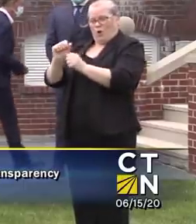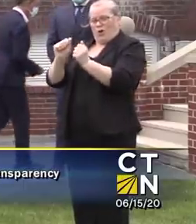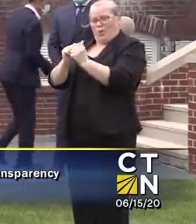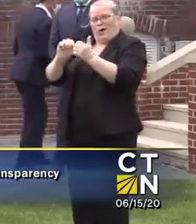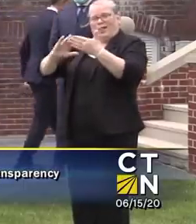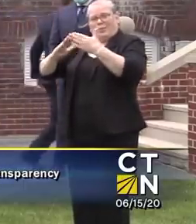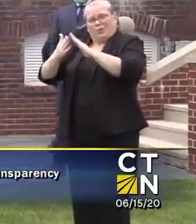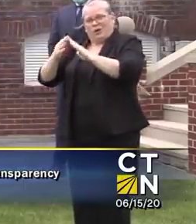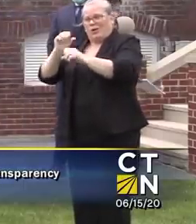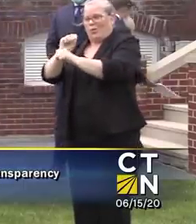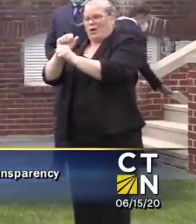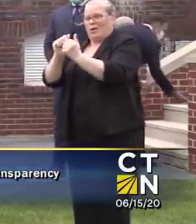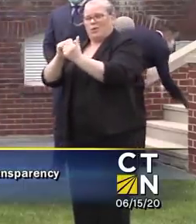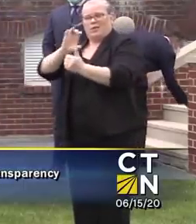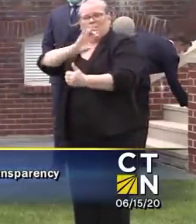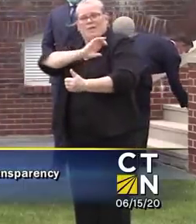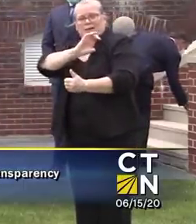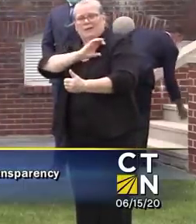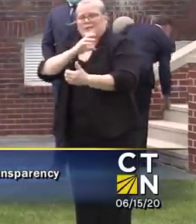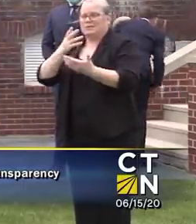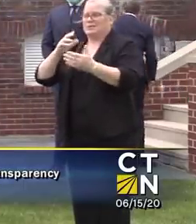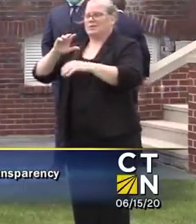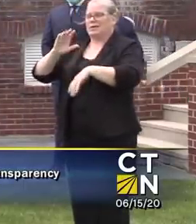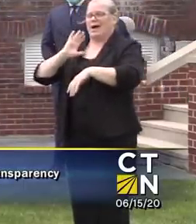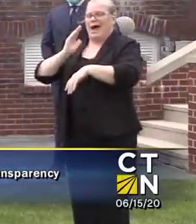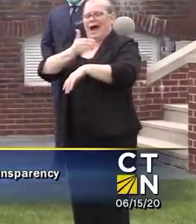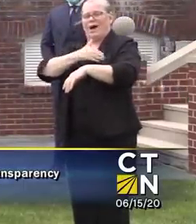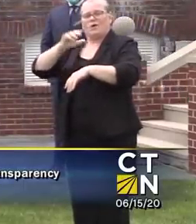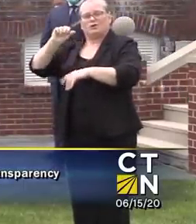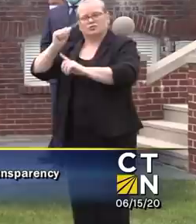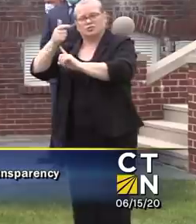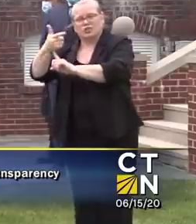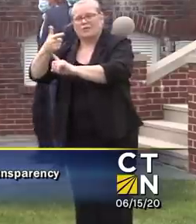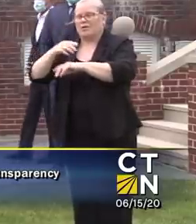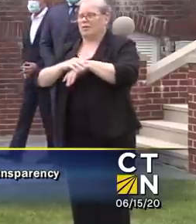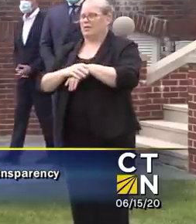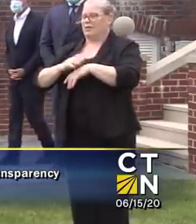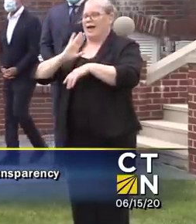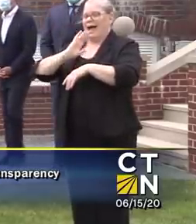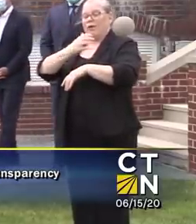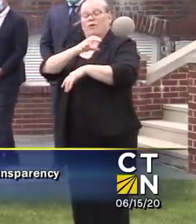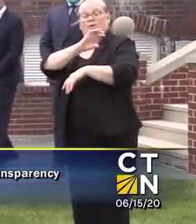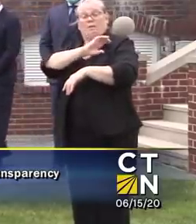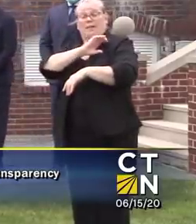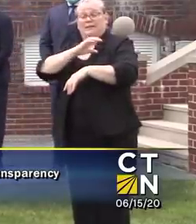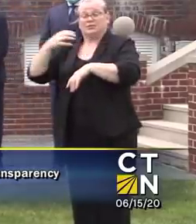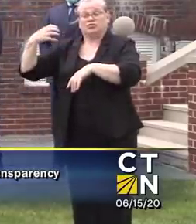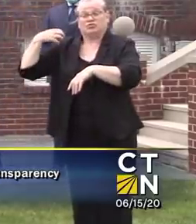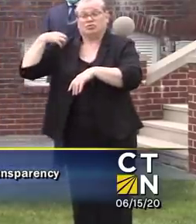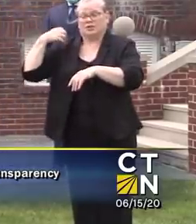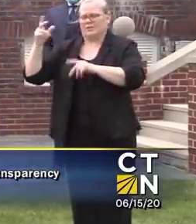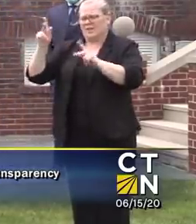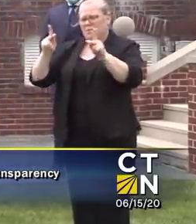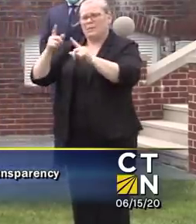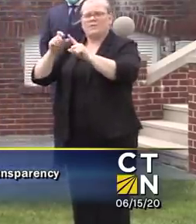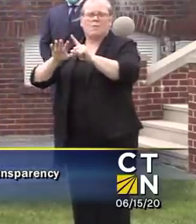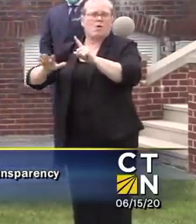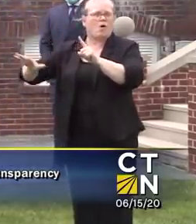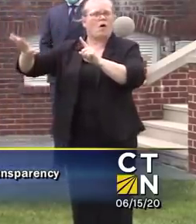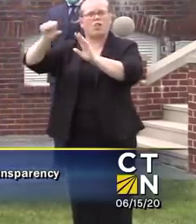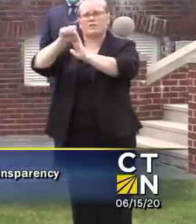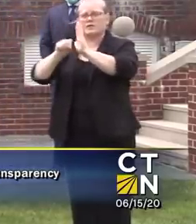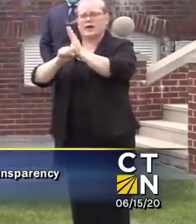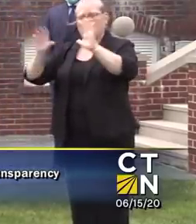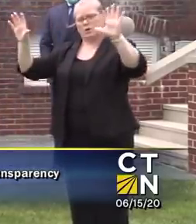our police, our state's attorney, our chiefs of police, our residents from all over the state, in